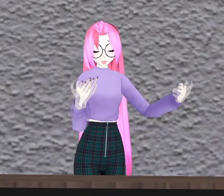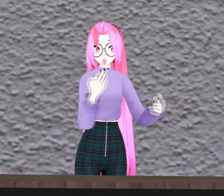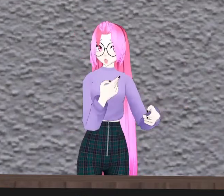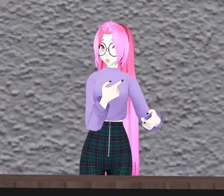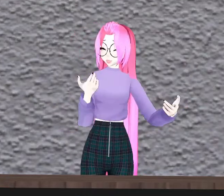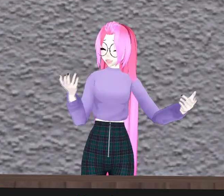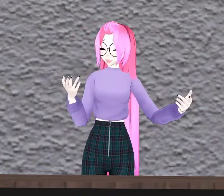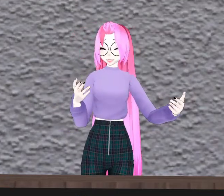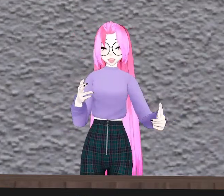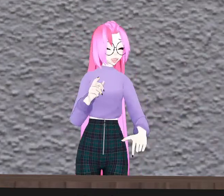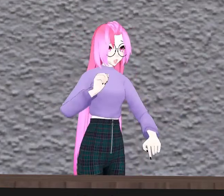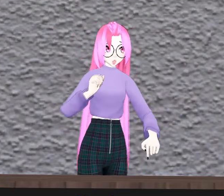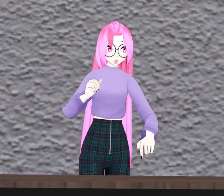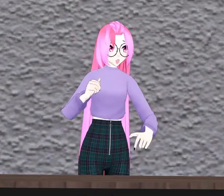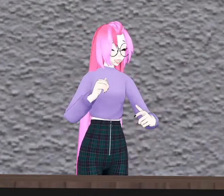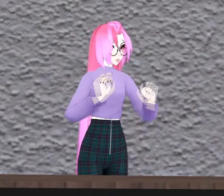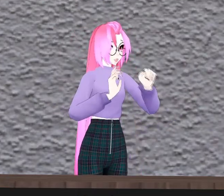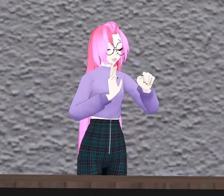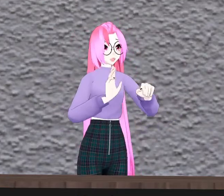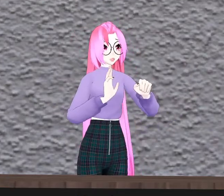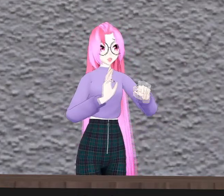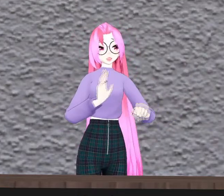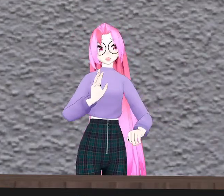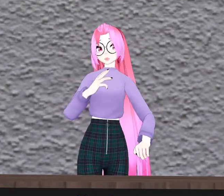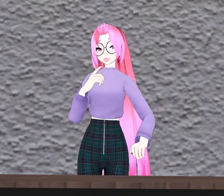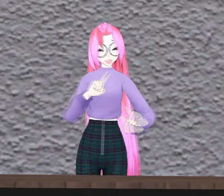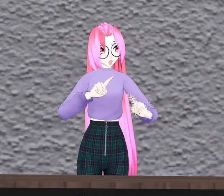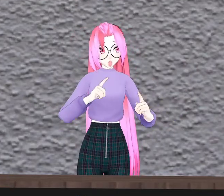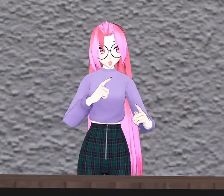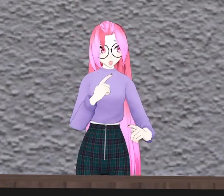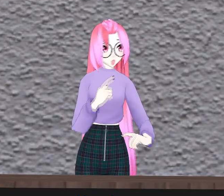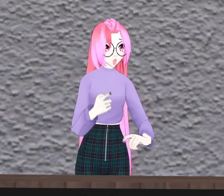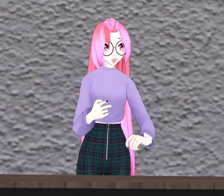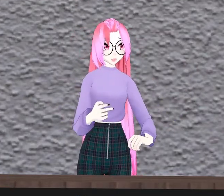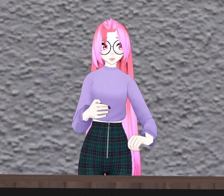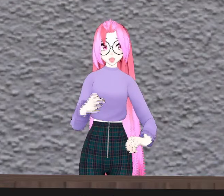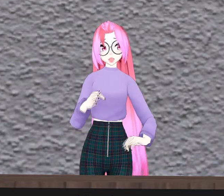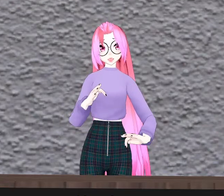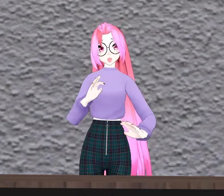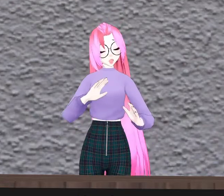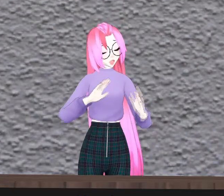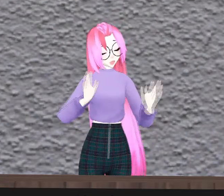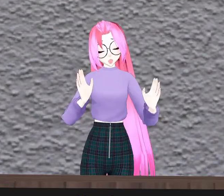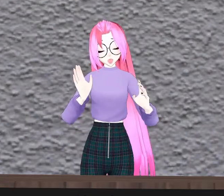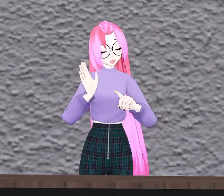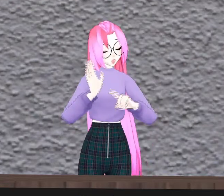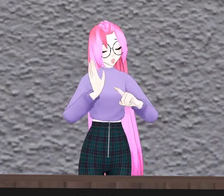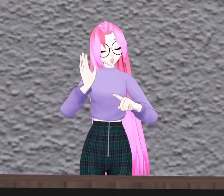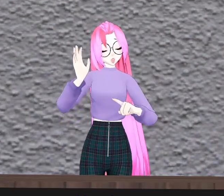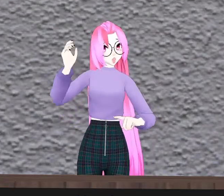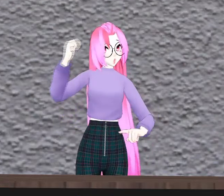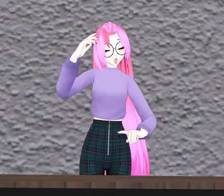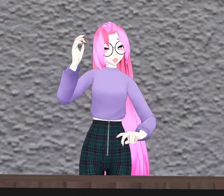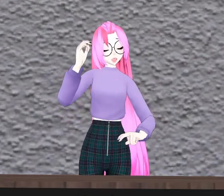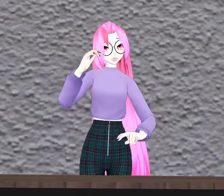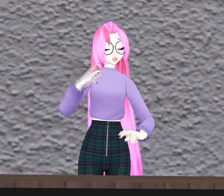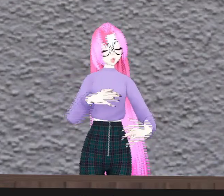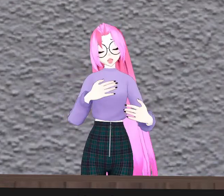right? So yeah, that's just a few examples, but honestly, like a lot of alarm systems have lights, a lot